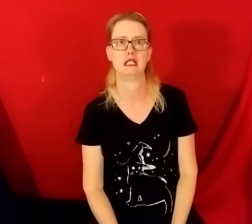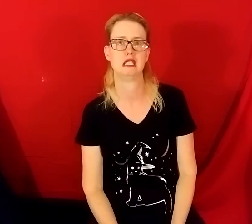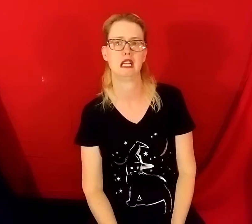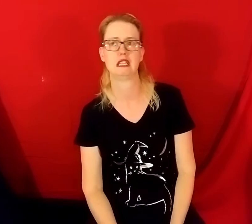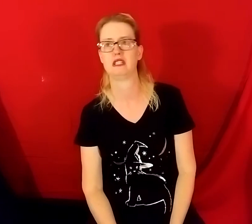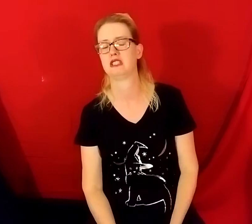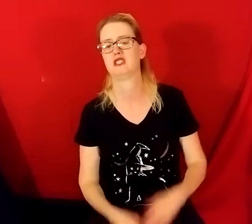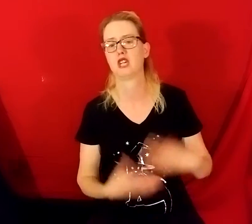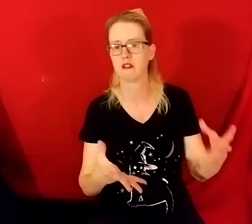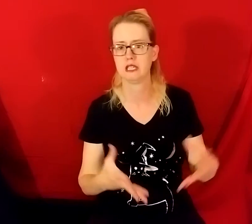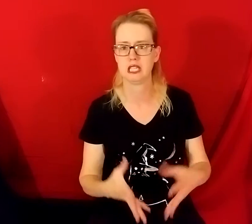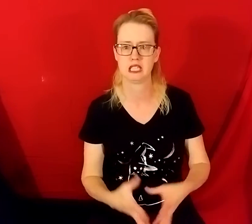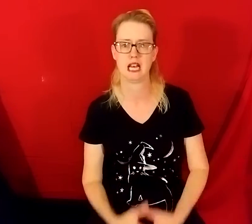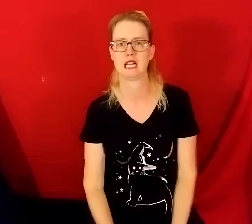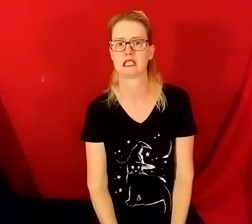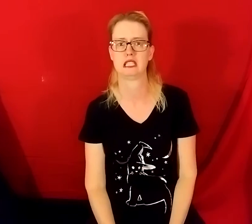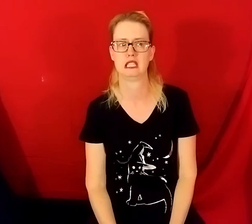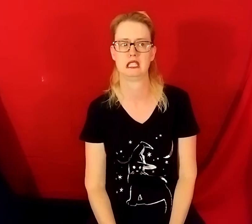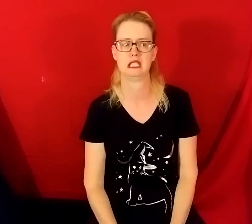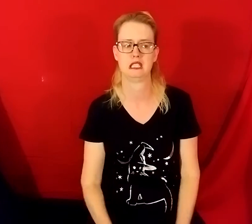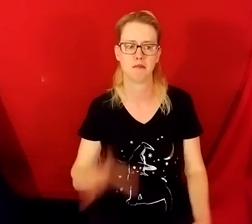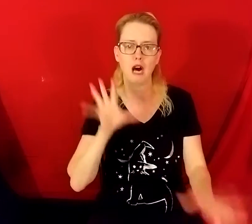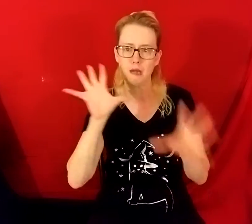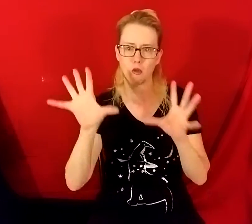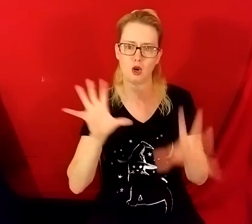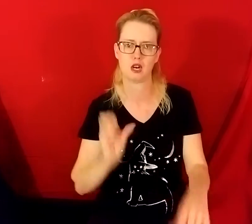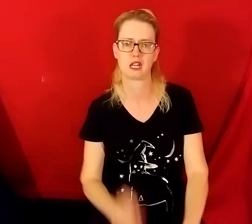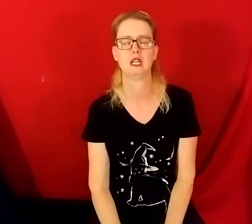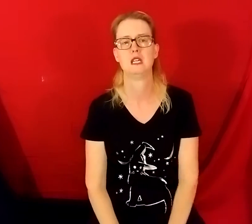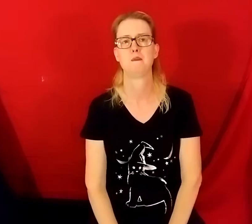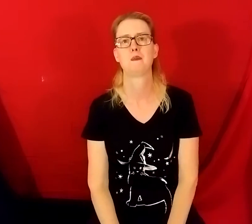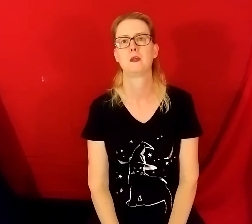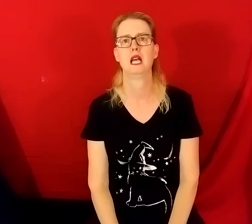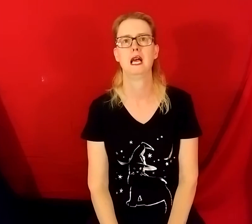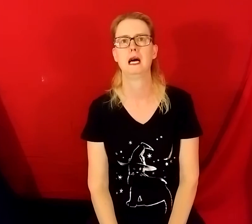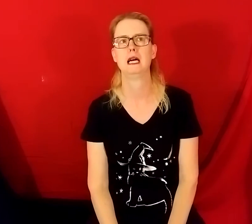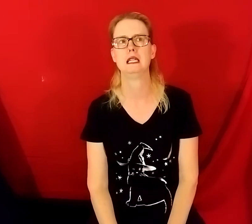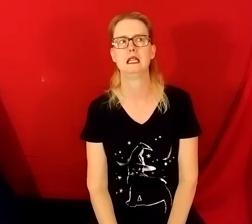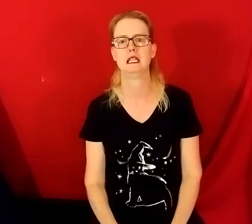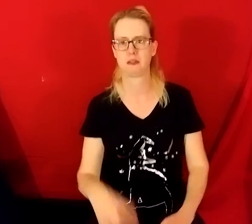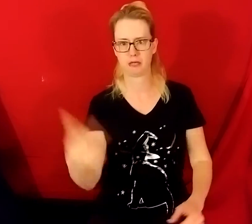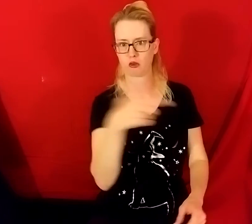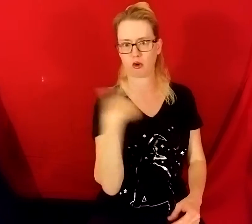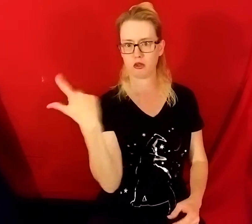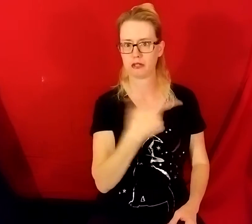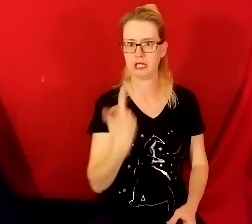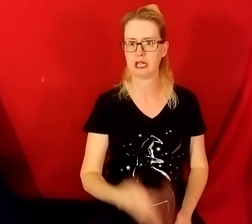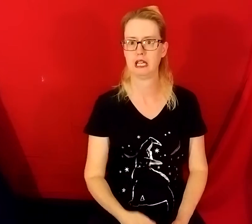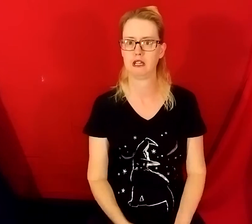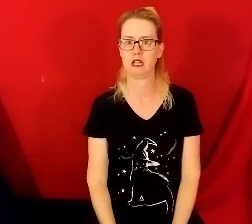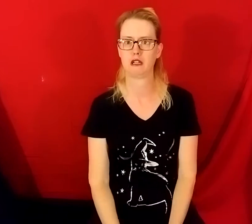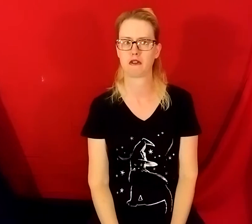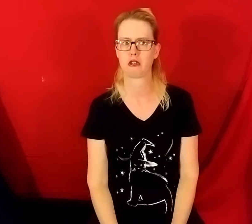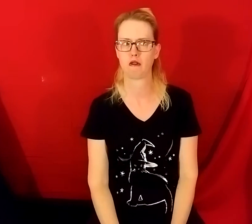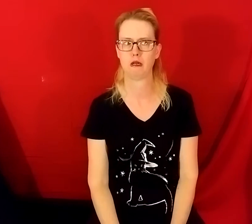and juggling act, and his mime work, and, and this big circle thing, and it's just, it brought me